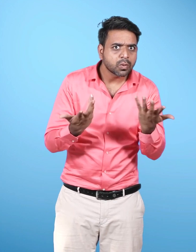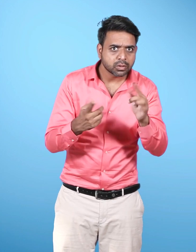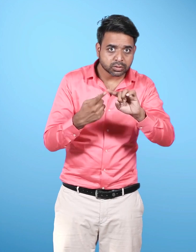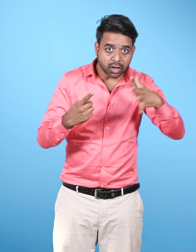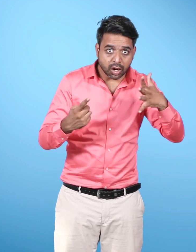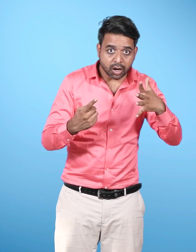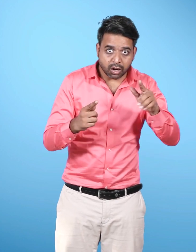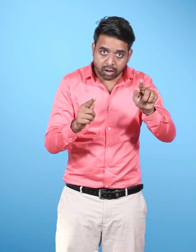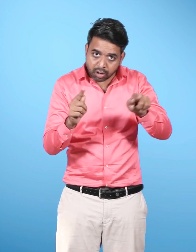not.